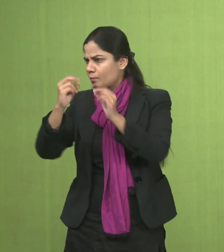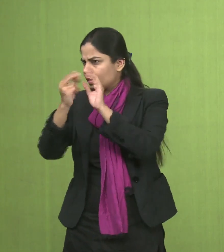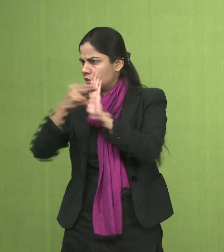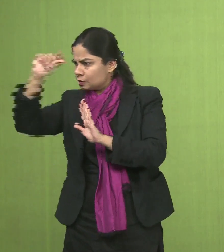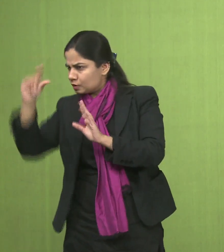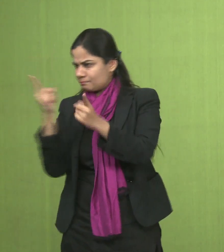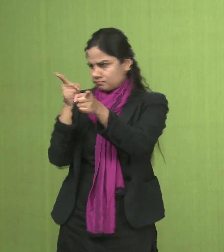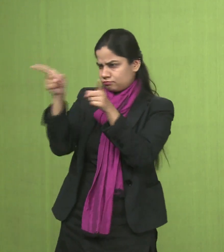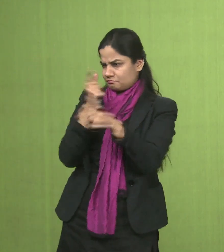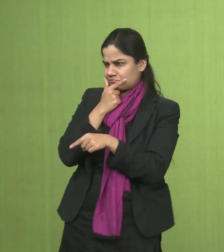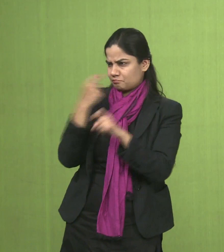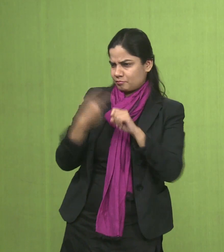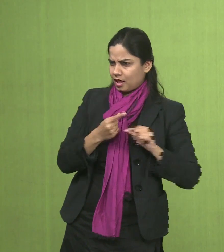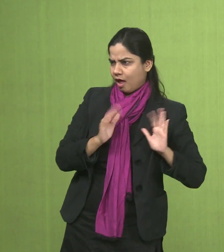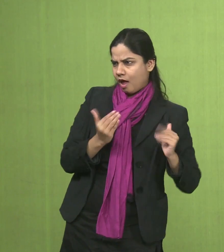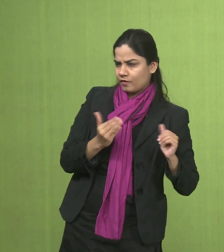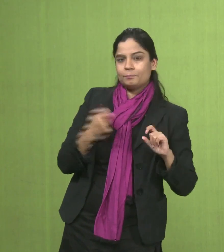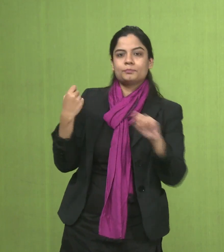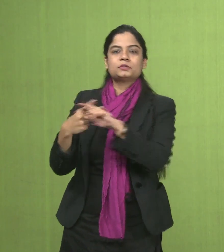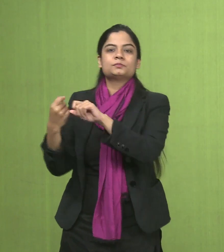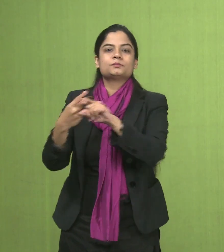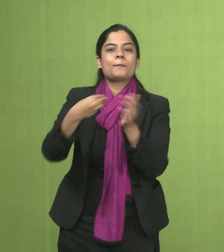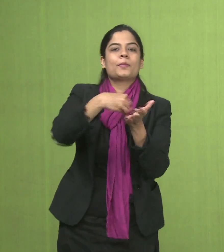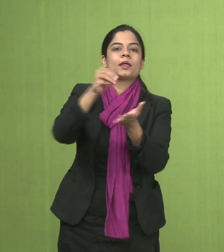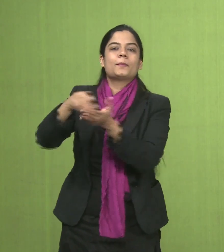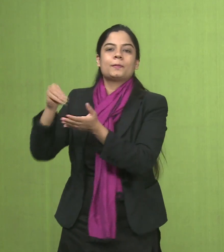thing, etc. So then you can choose and pay.